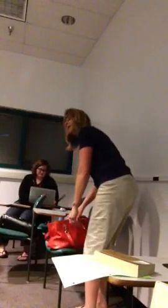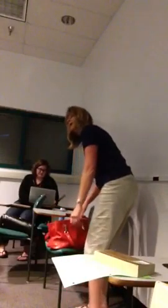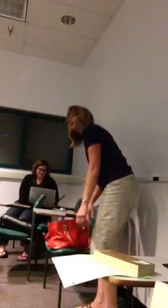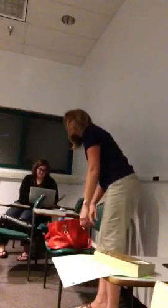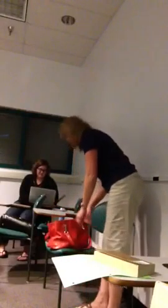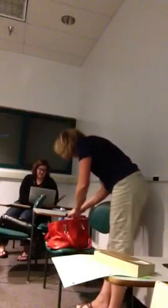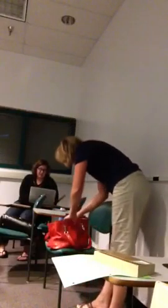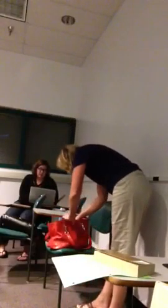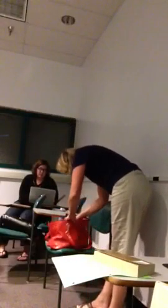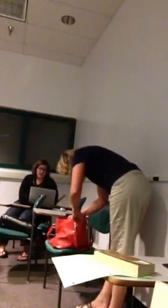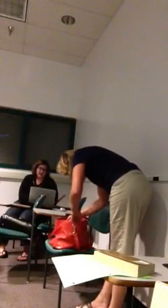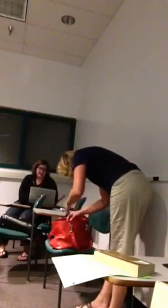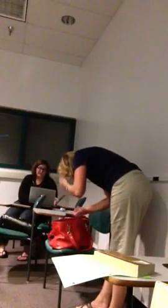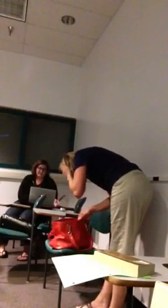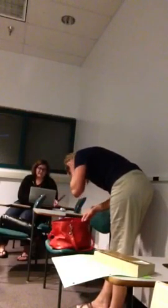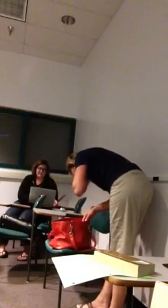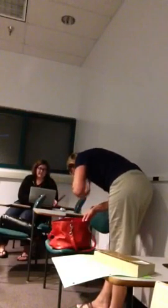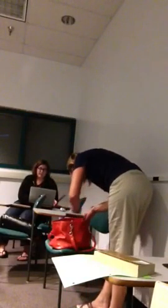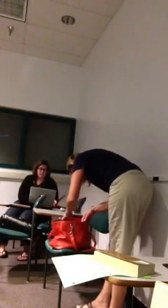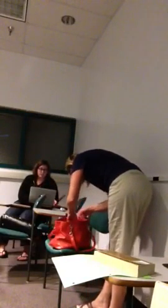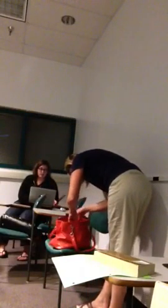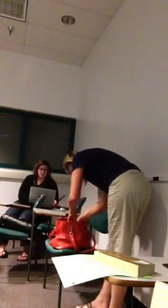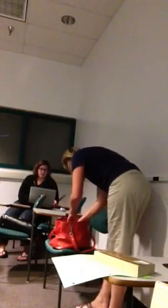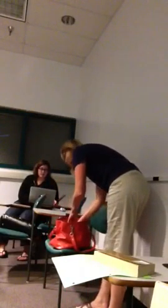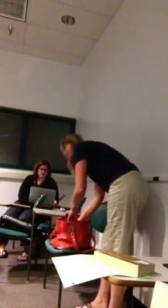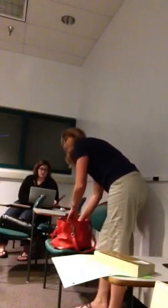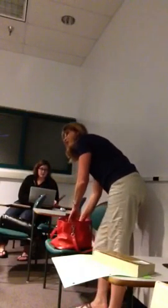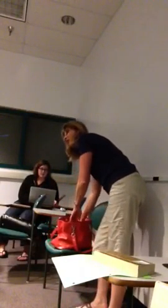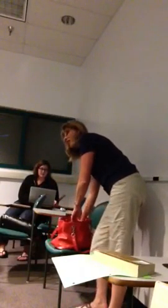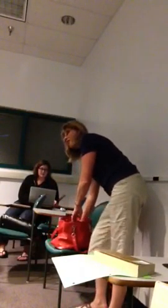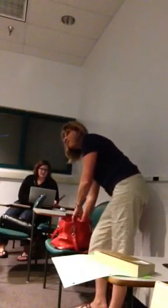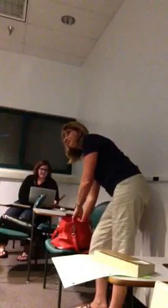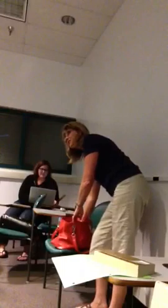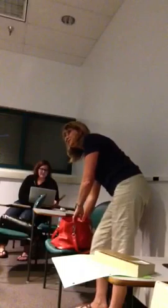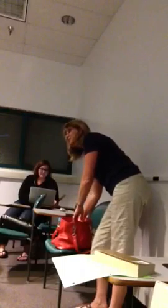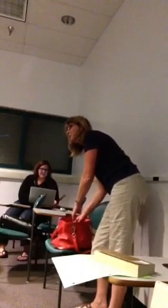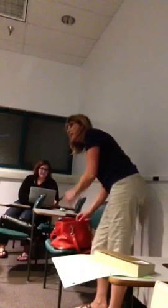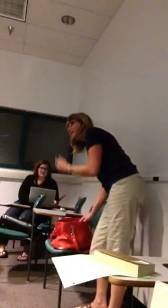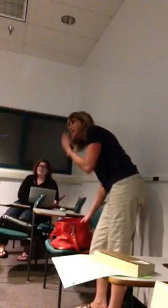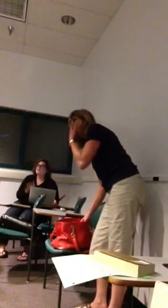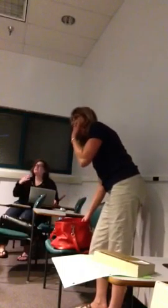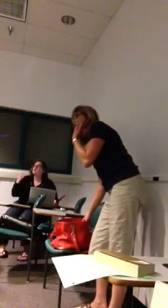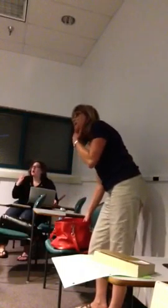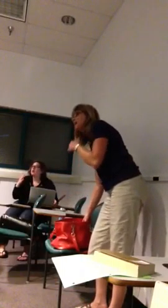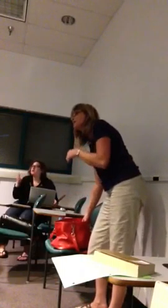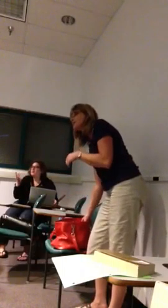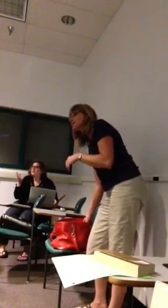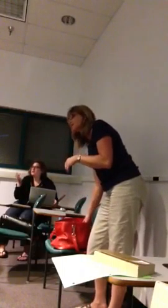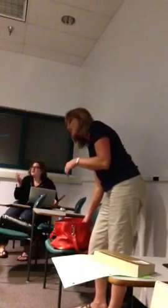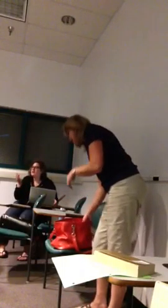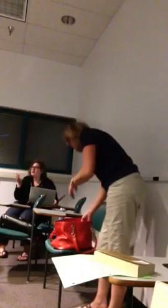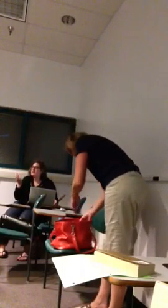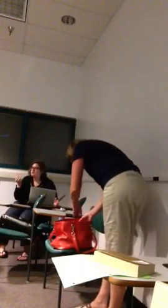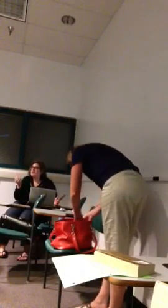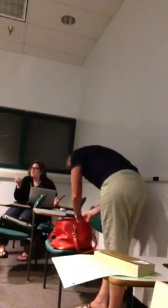Yeah, That would be great. Is he like normal? we have like a Is he normal? conference. He's We'll amazing. pay, Like, can he we'll talk? pay Can he break it $5. down like for dummies? Oh,